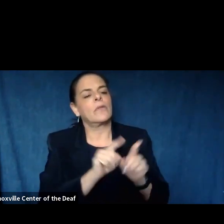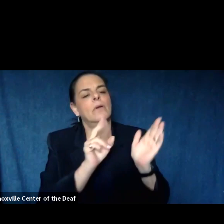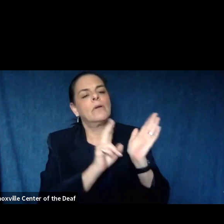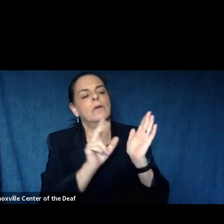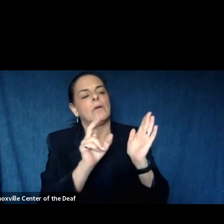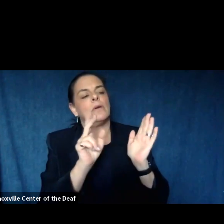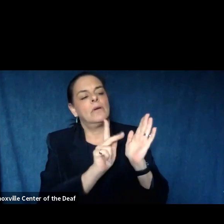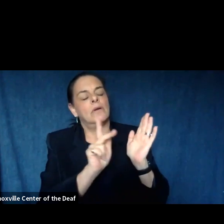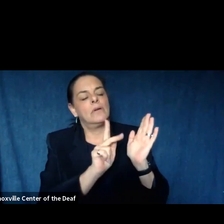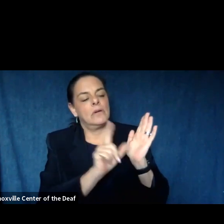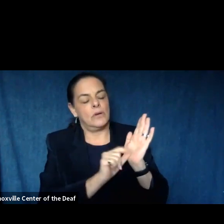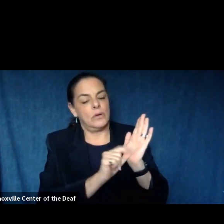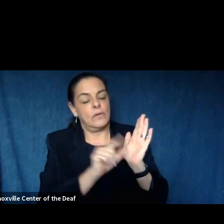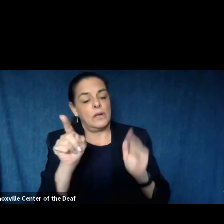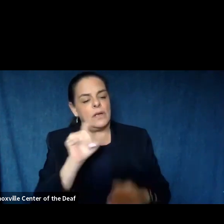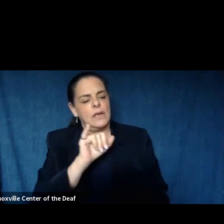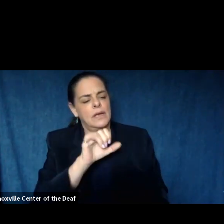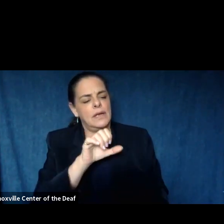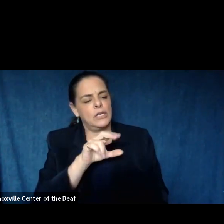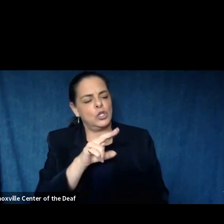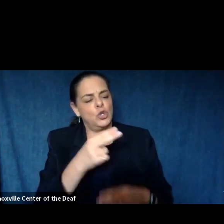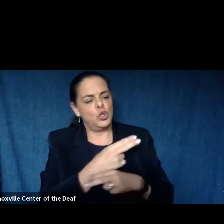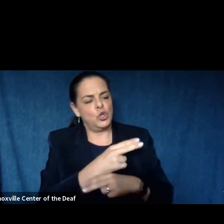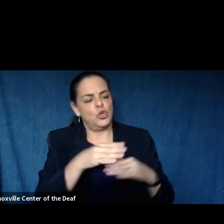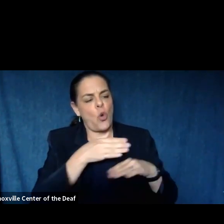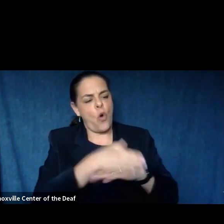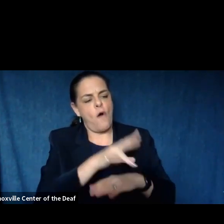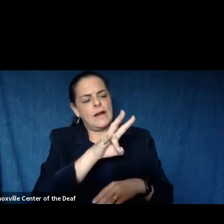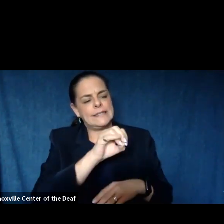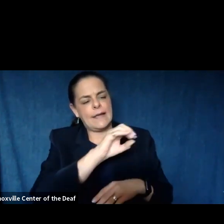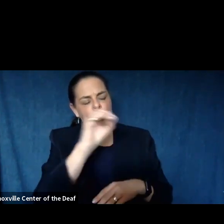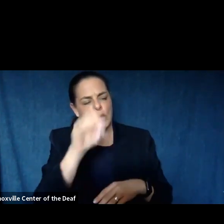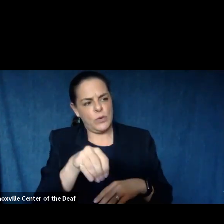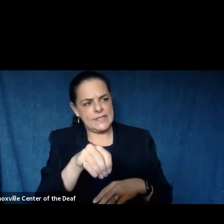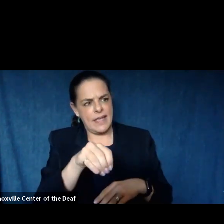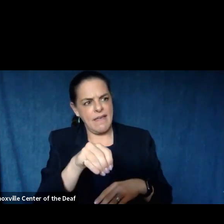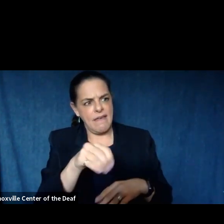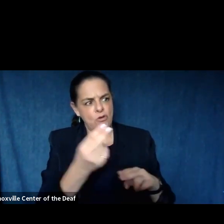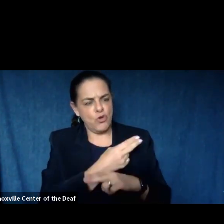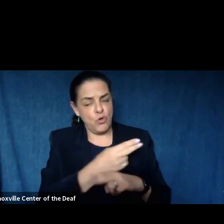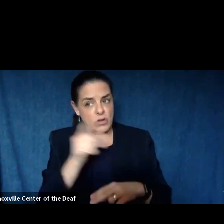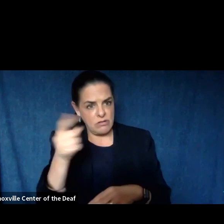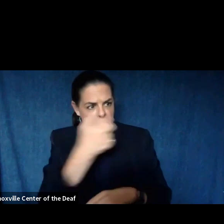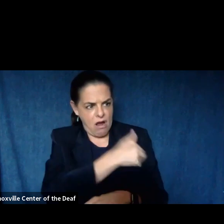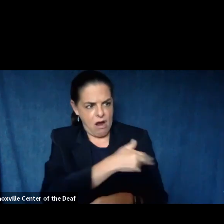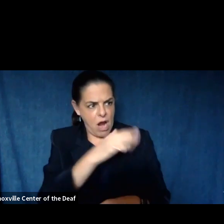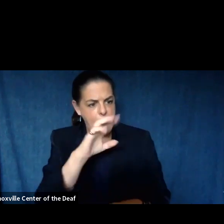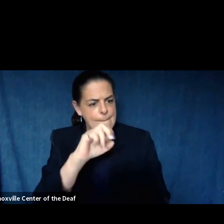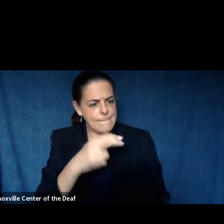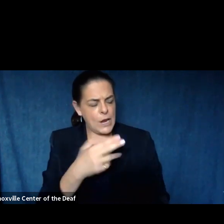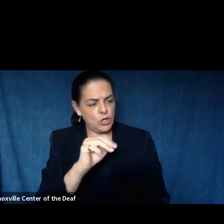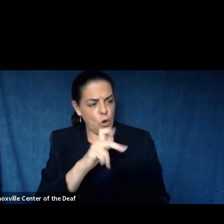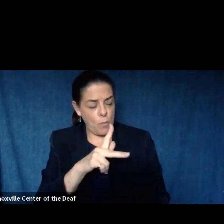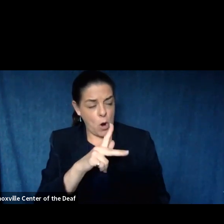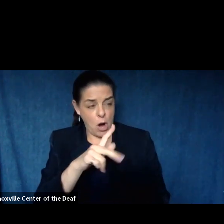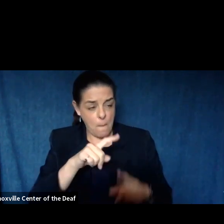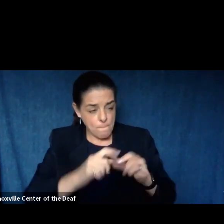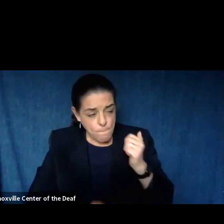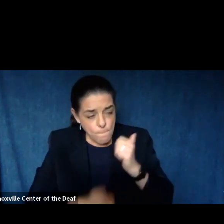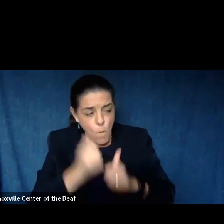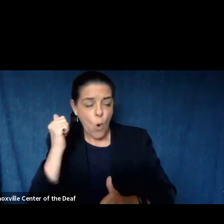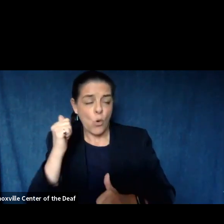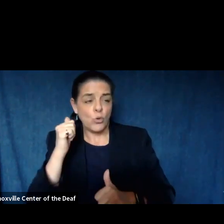and ICU use are at over 70% utilization. Is the hospitalization benchmark primarily based on ventilator